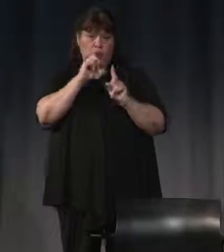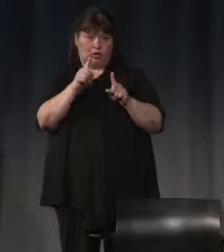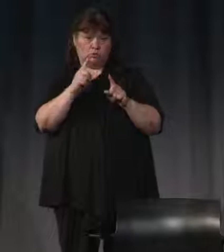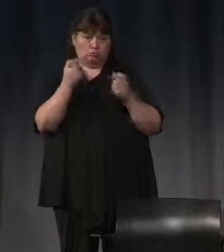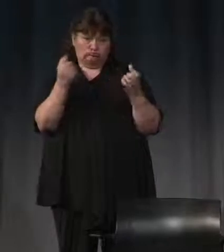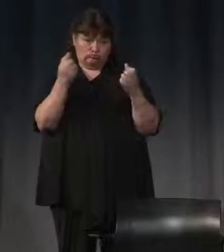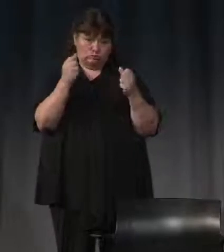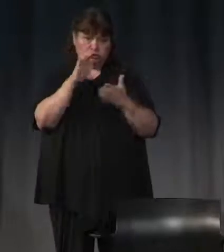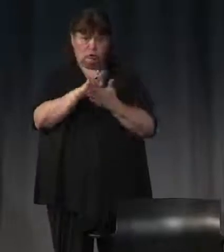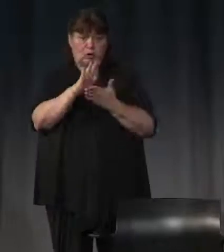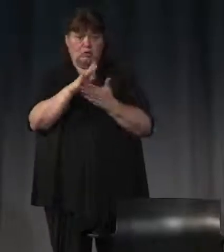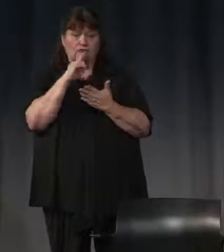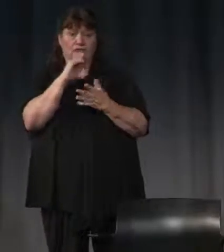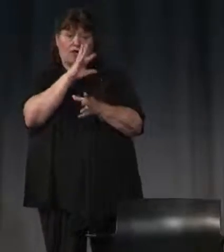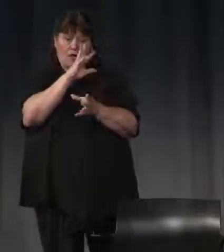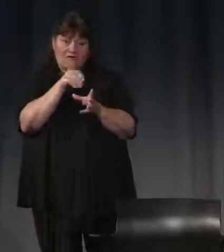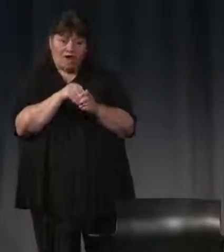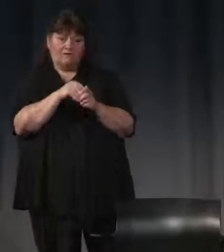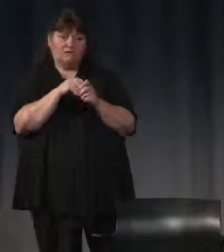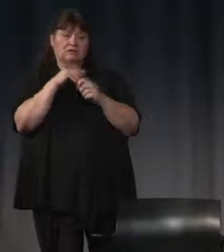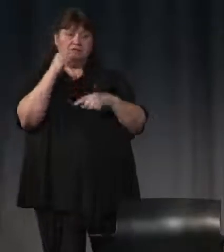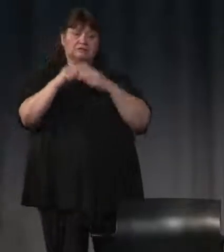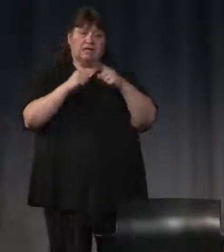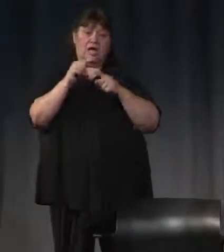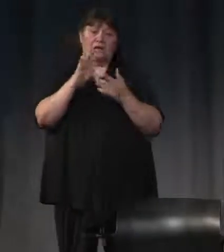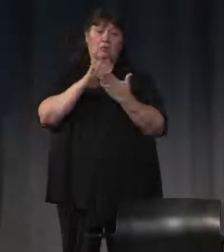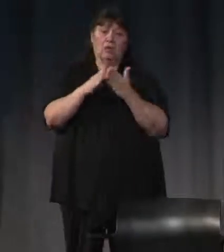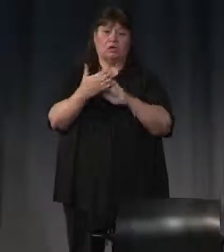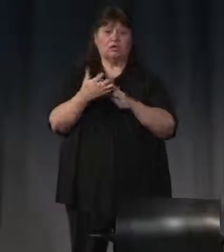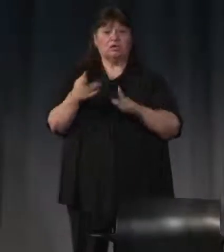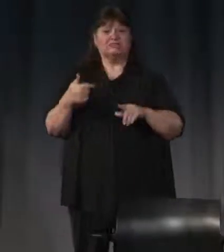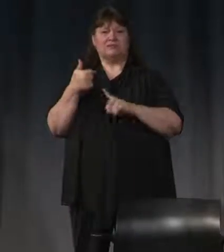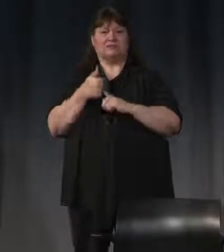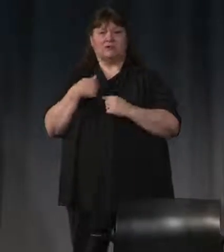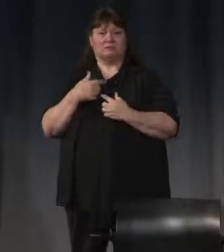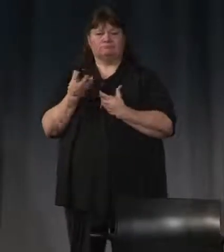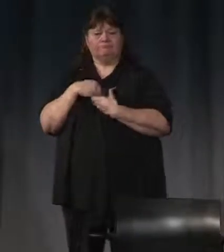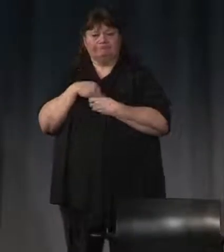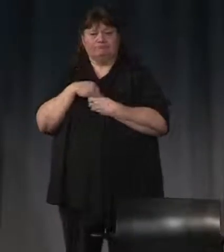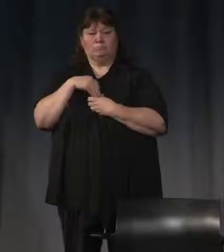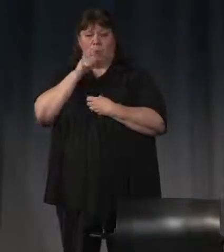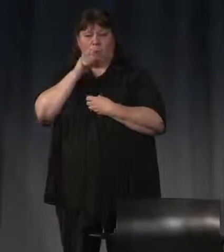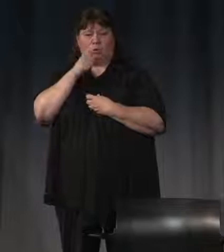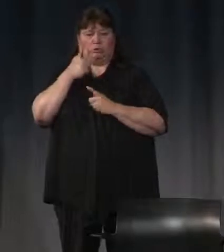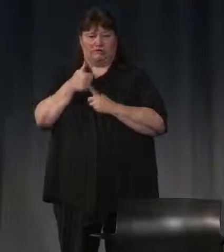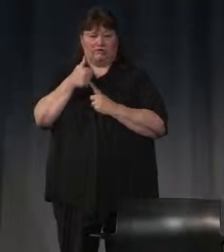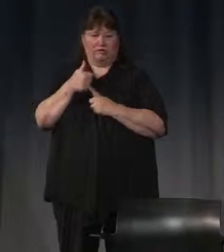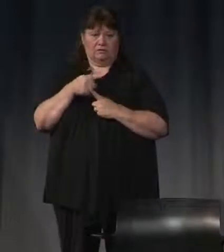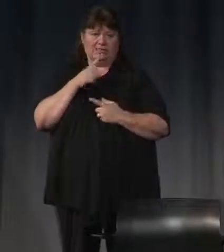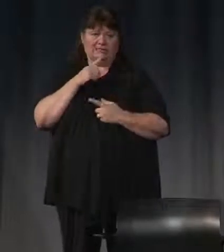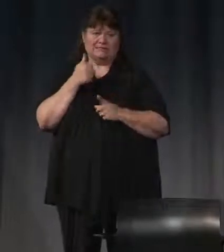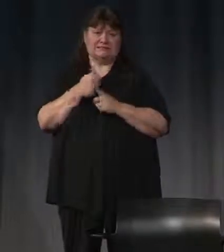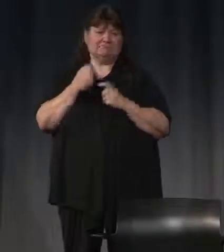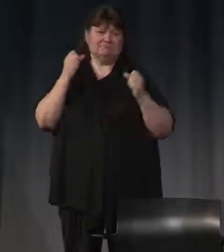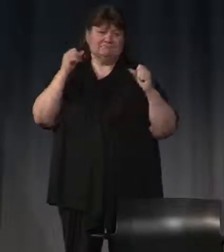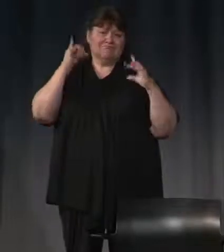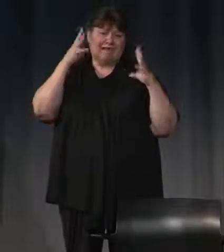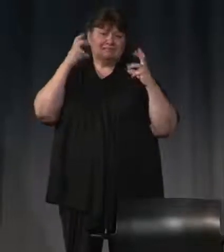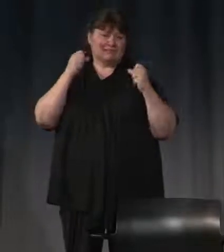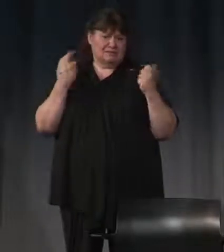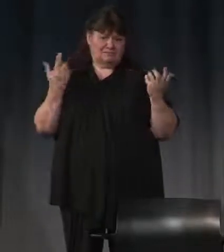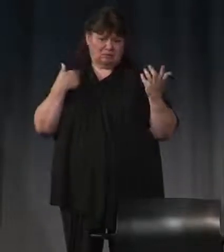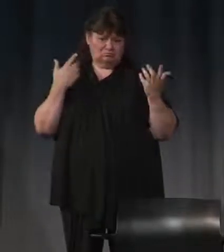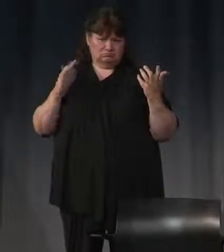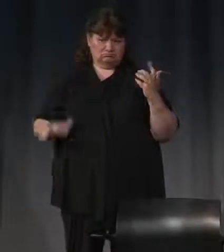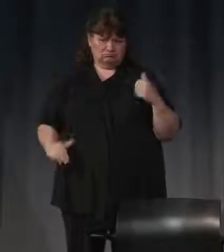being in the sign language community, and I don't think ever dropped her initial use of signs. She was an amazing signer from her school days as